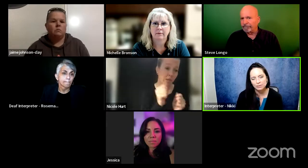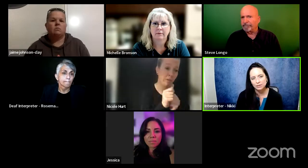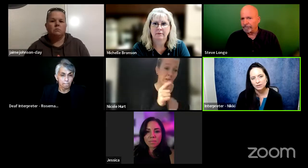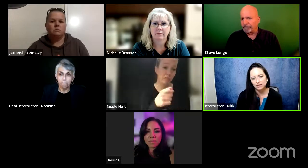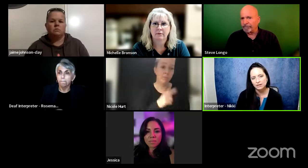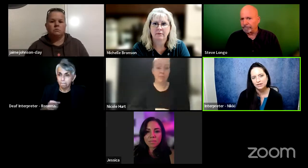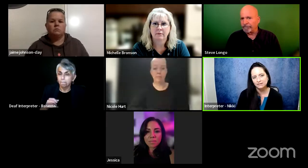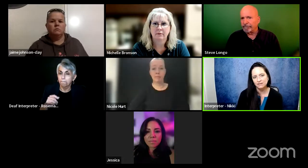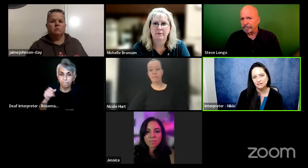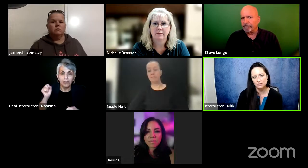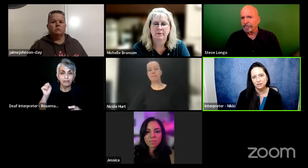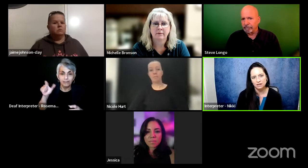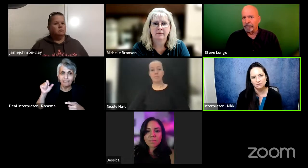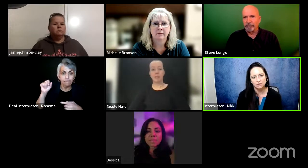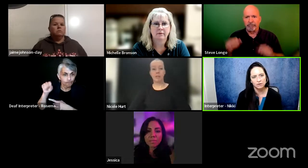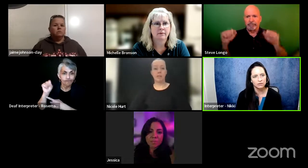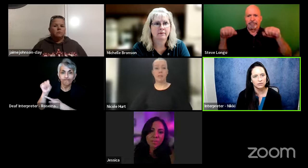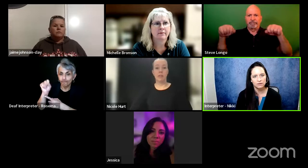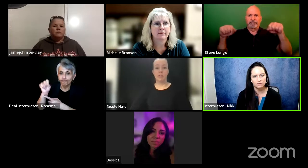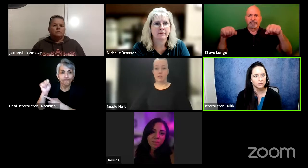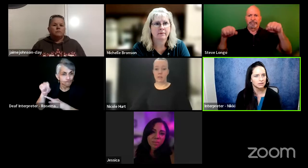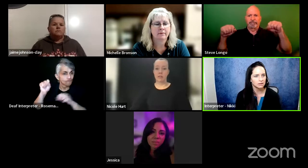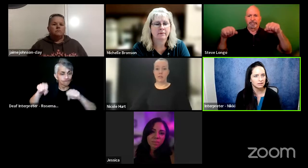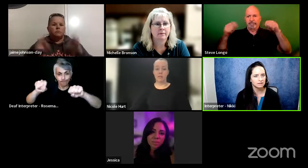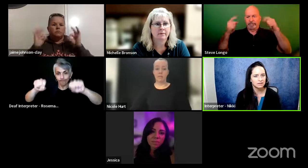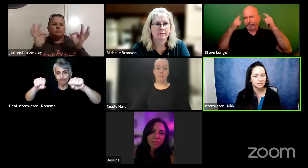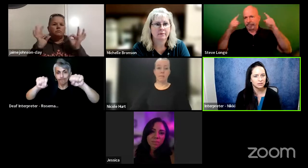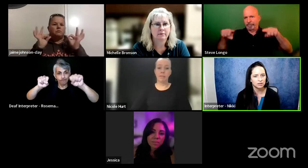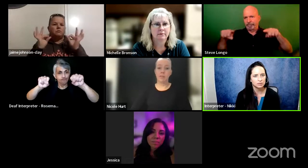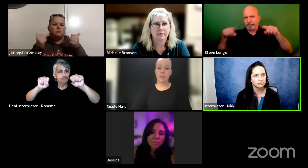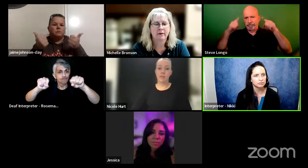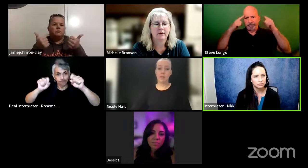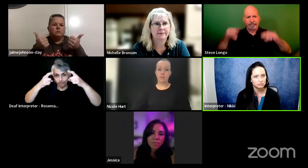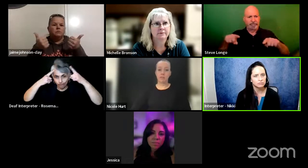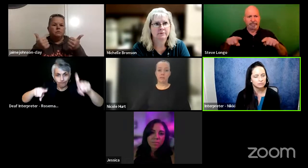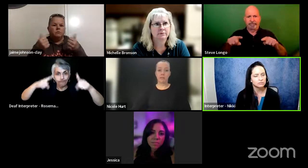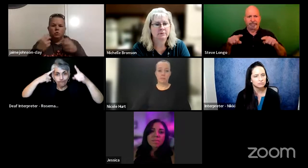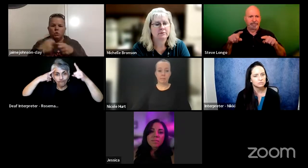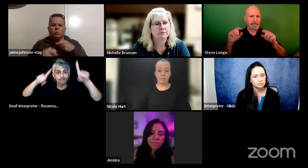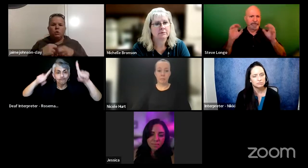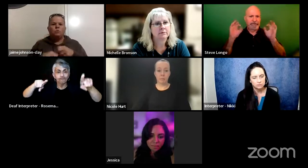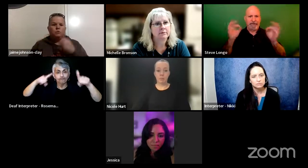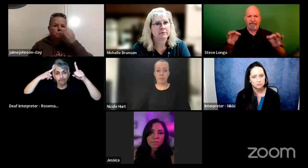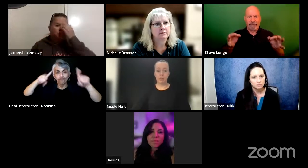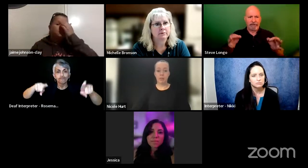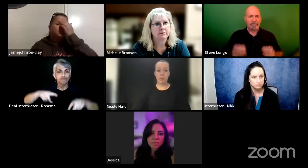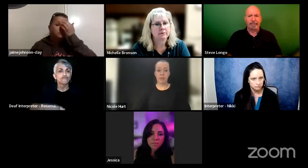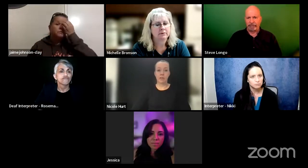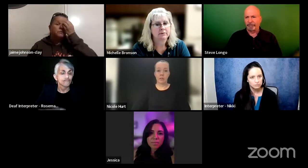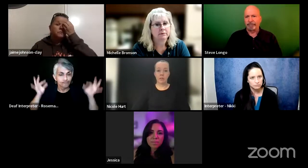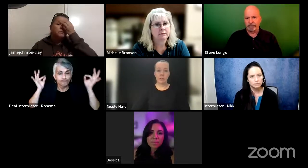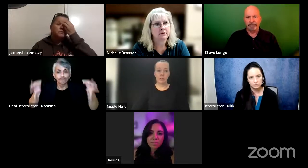her number, if that's okay with everyone here, if that's agreeable. Agreed.